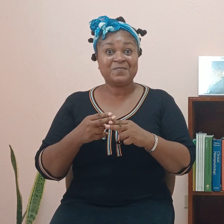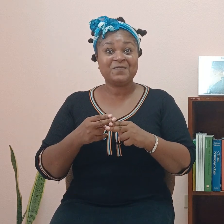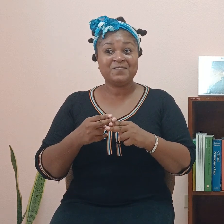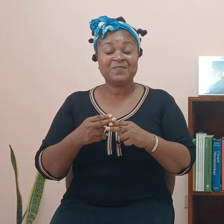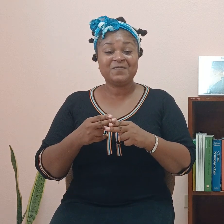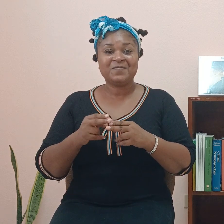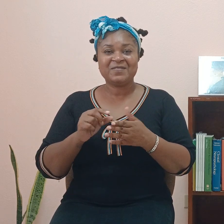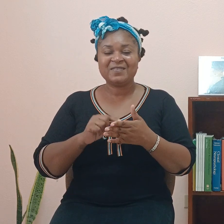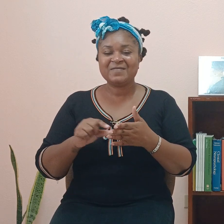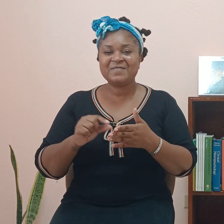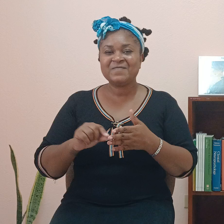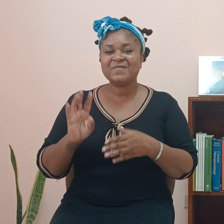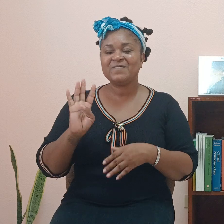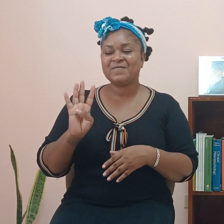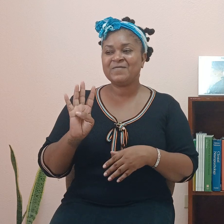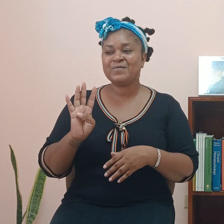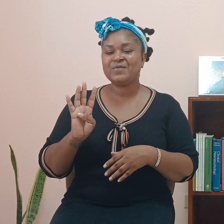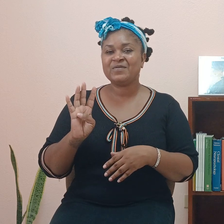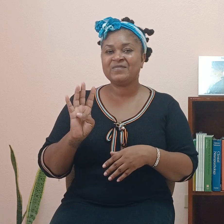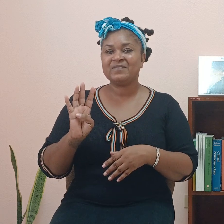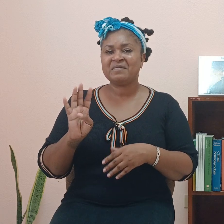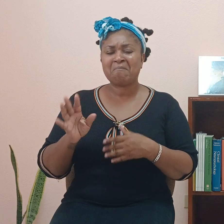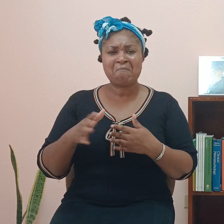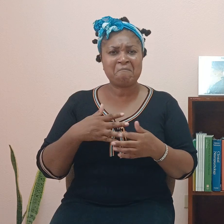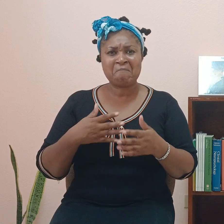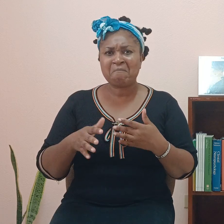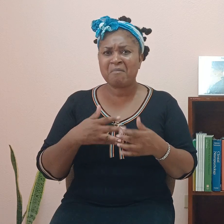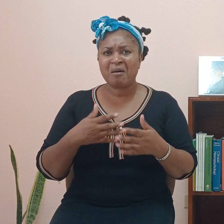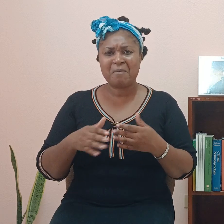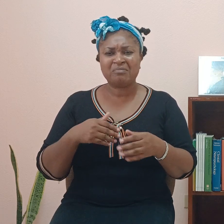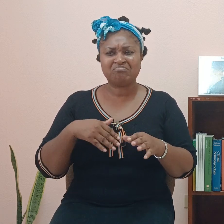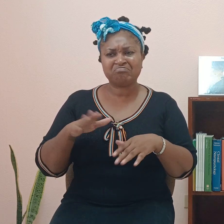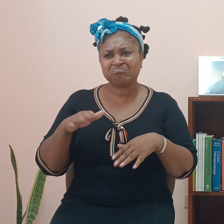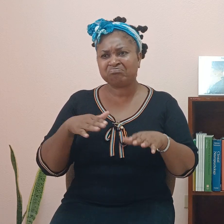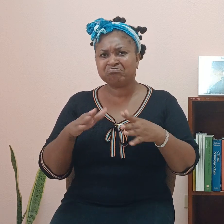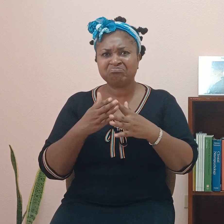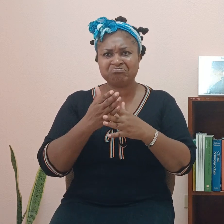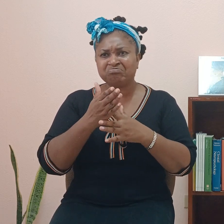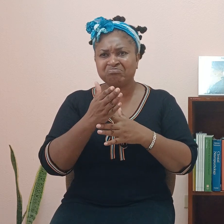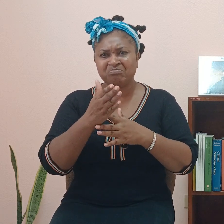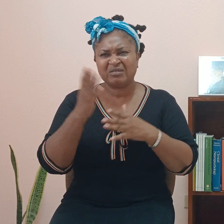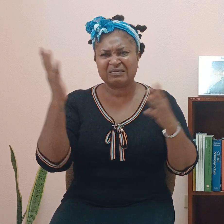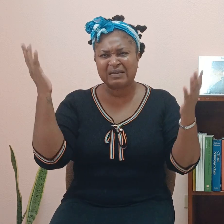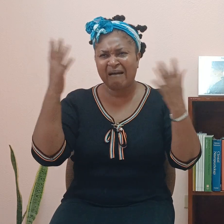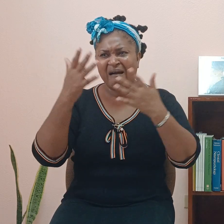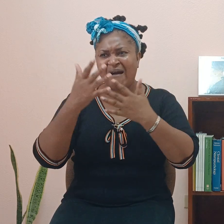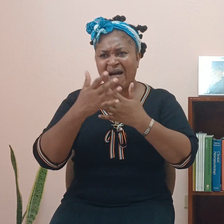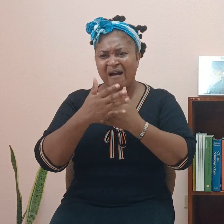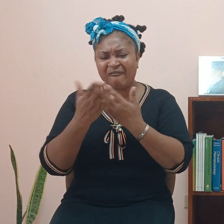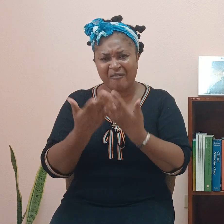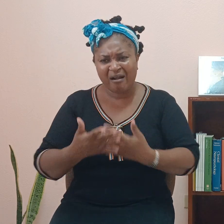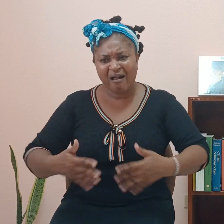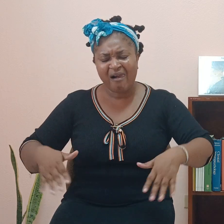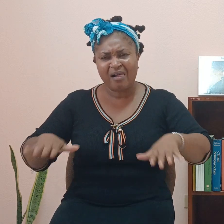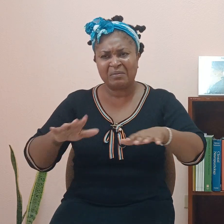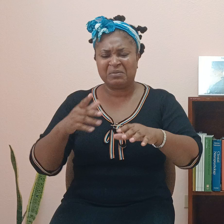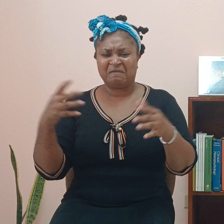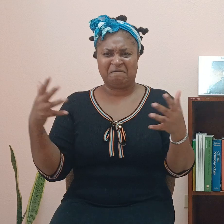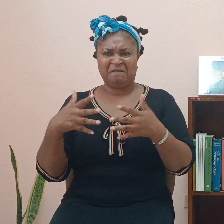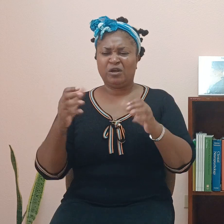4. Even when I walk through the darkest valley, I fear no danger because you are with